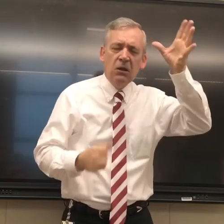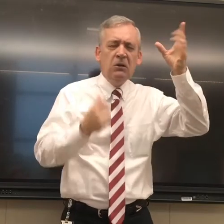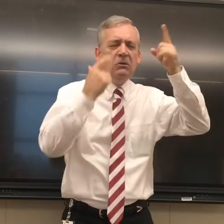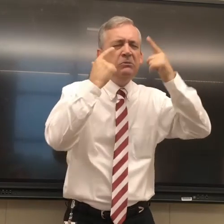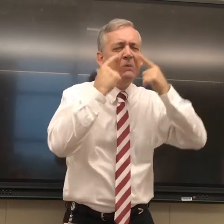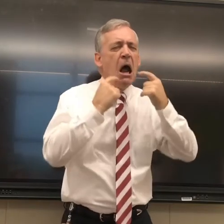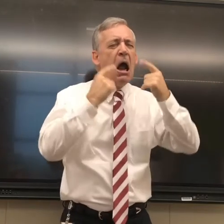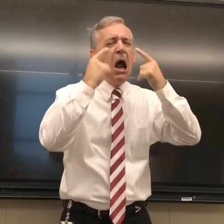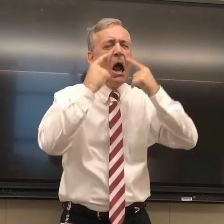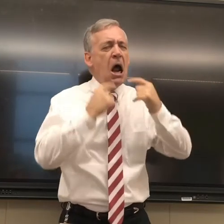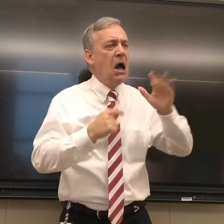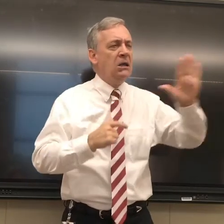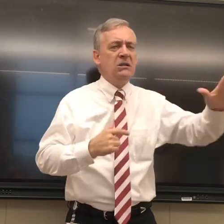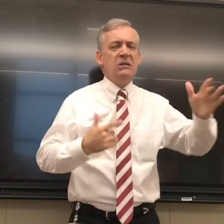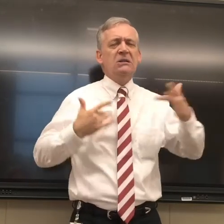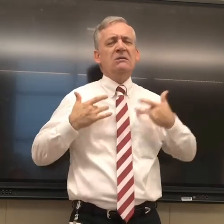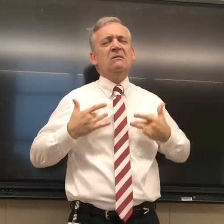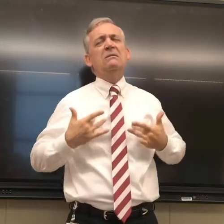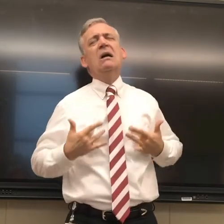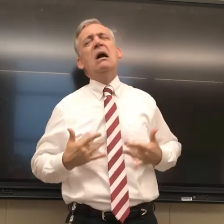despairing sobs.